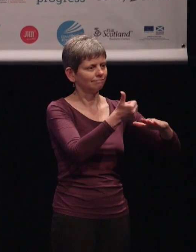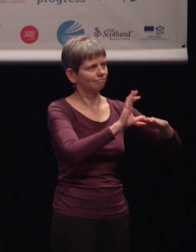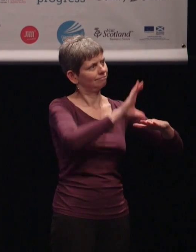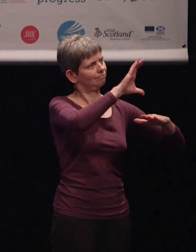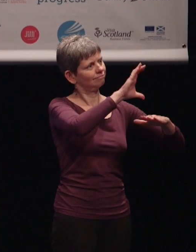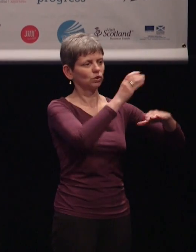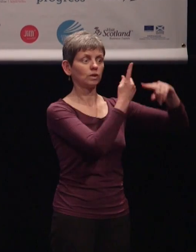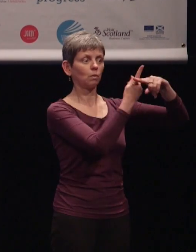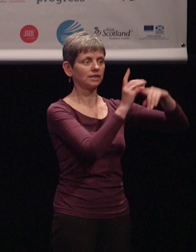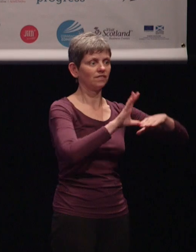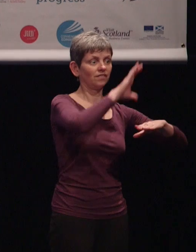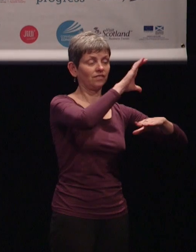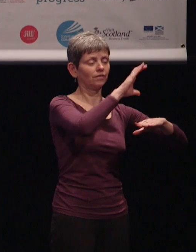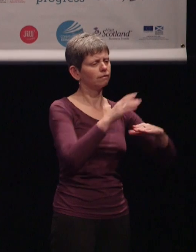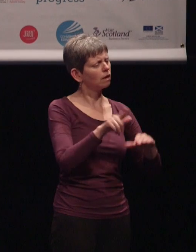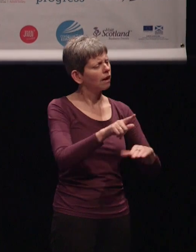how do we do that? Well,